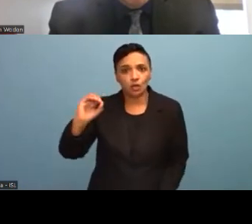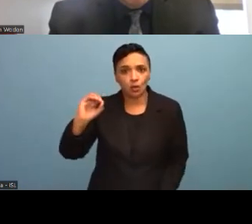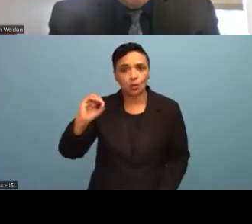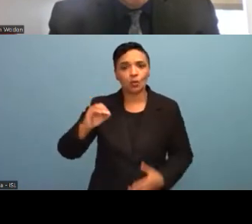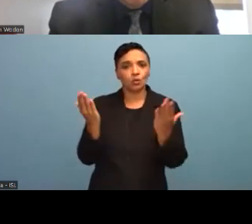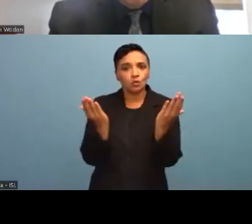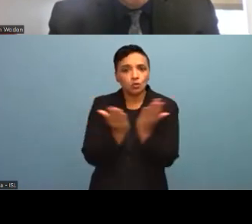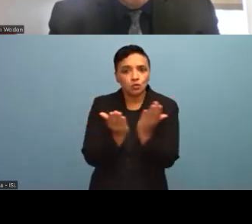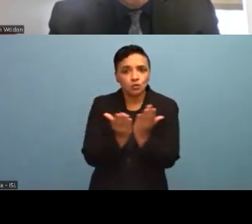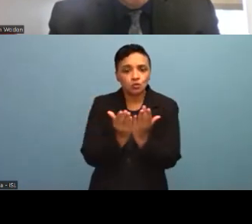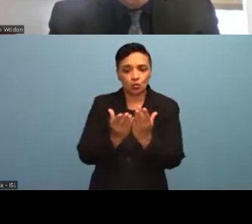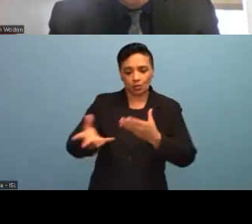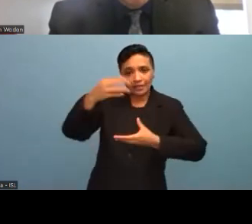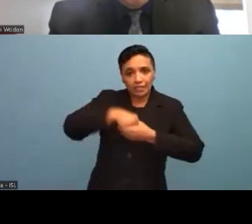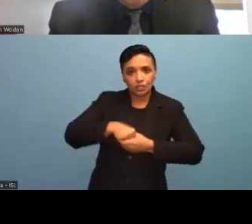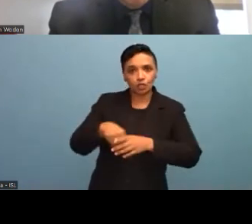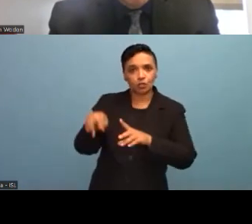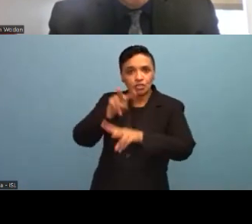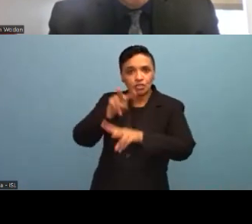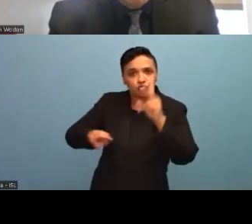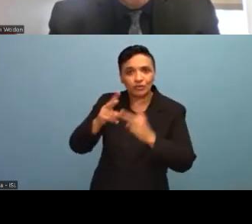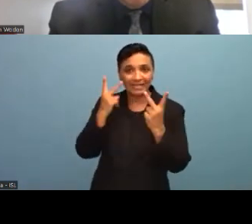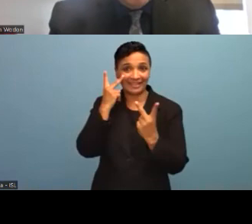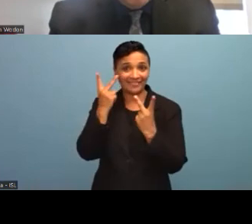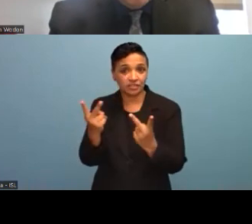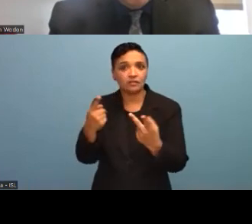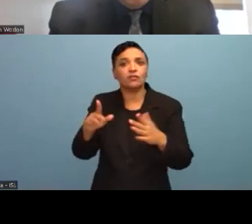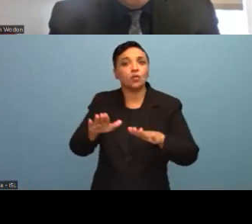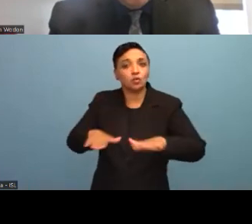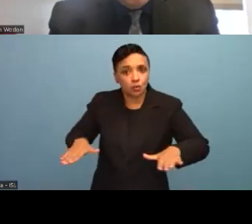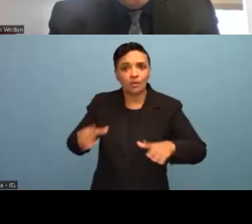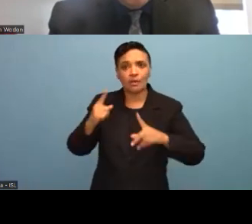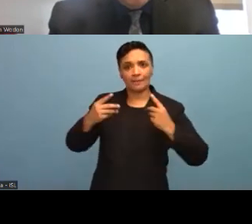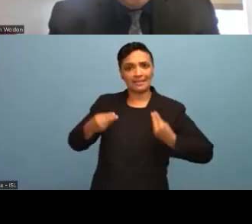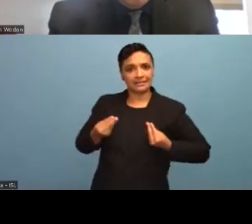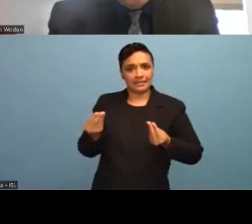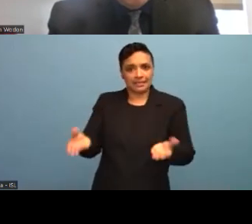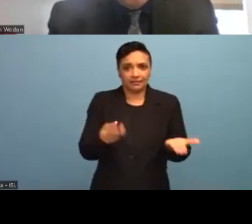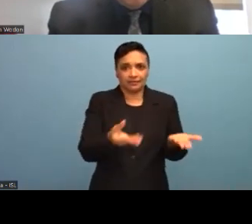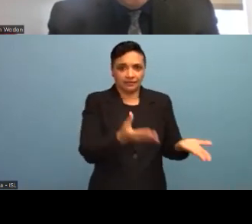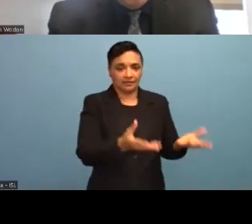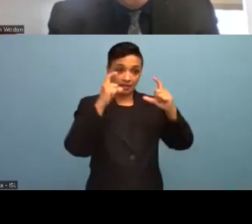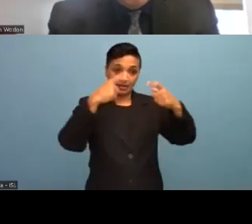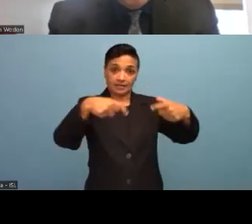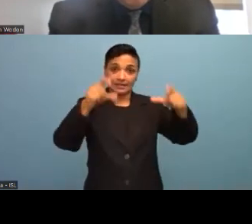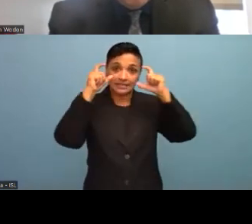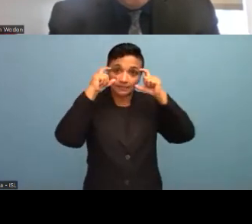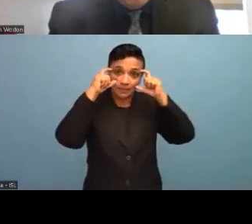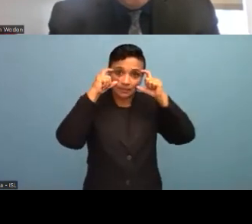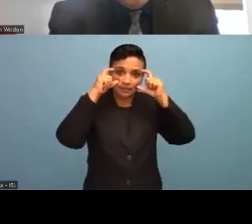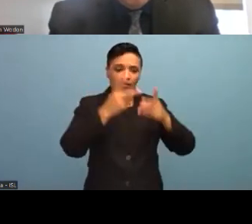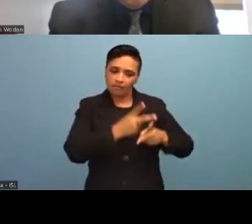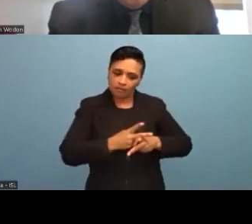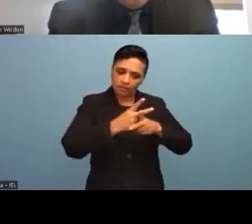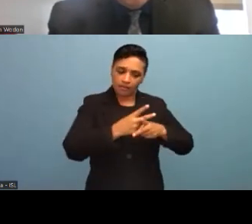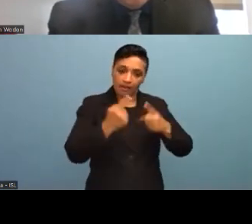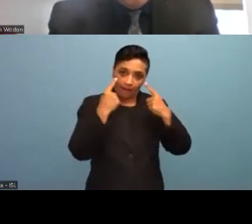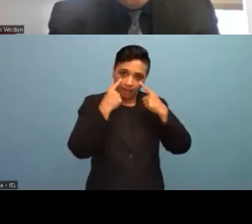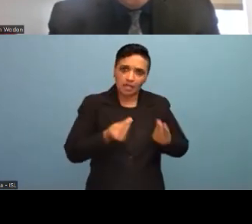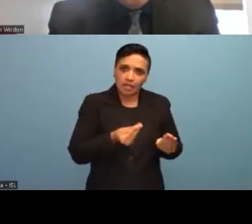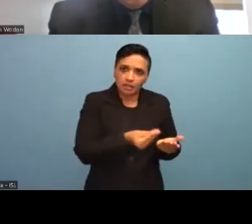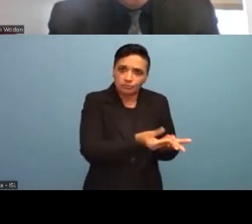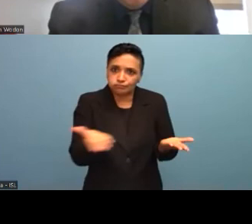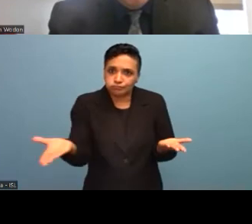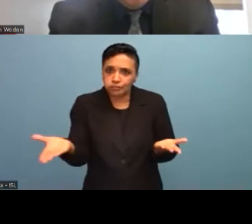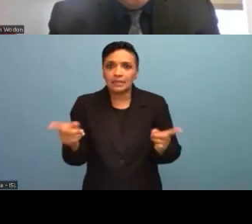age vision screening and provision of spectacles in our package, essential package of eye care services, also endorsed by the